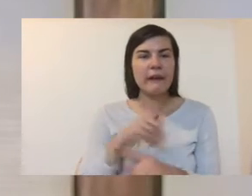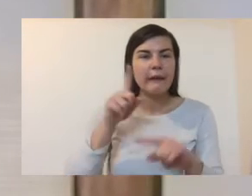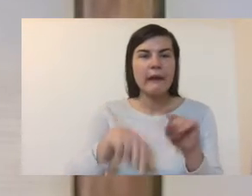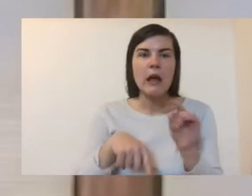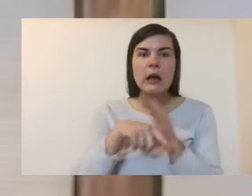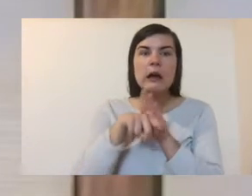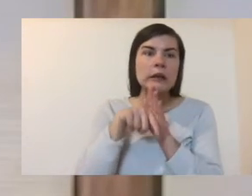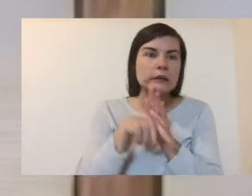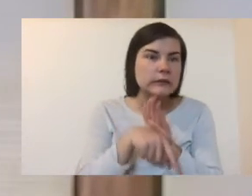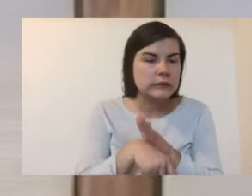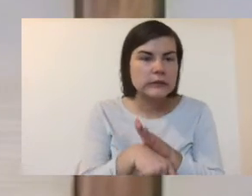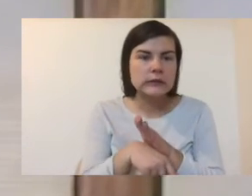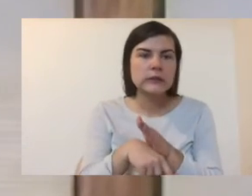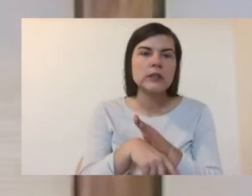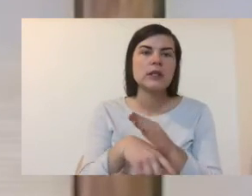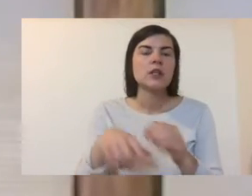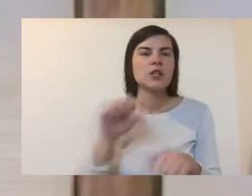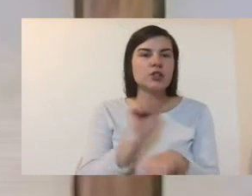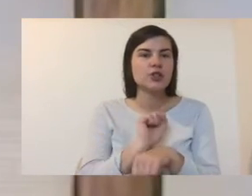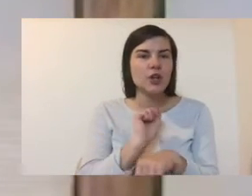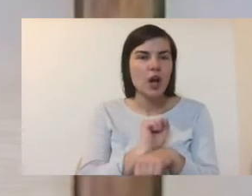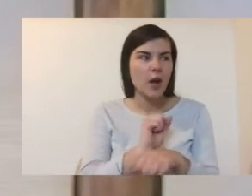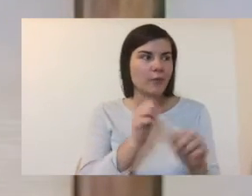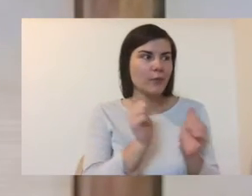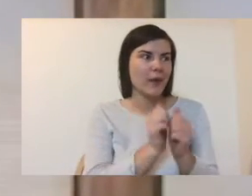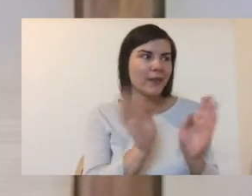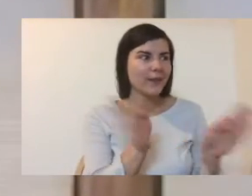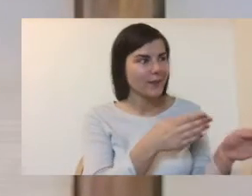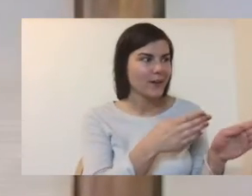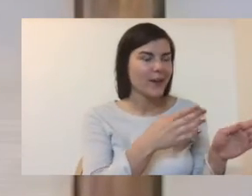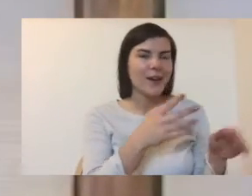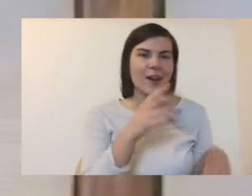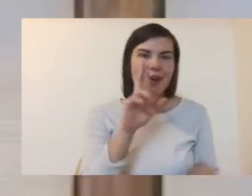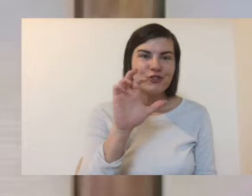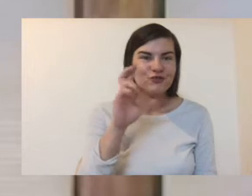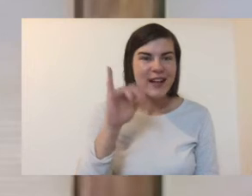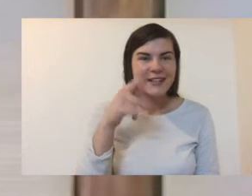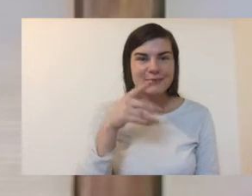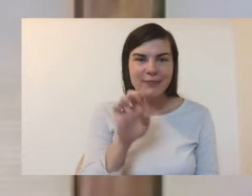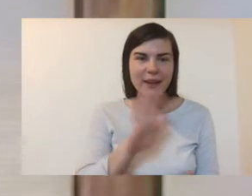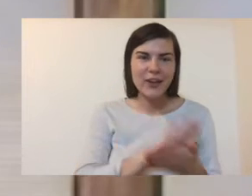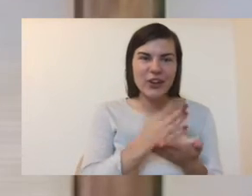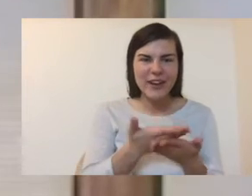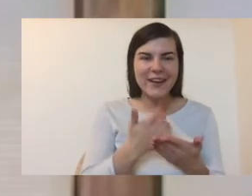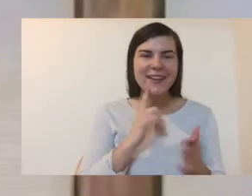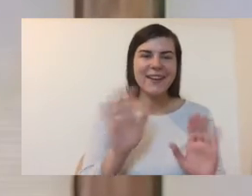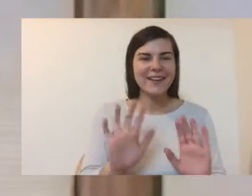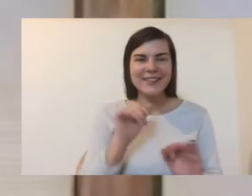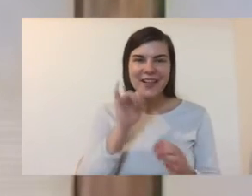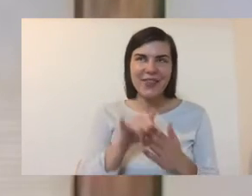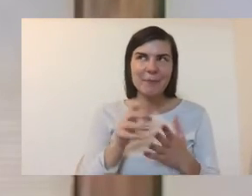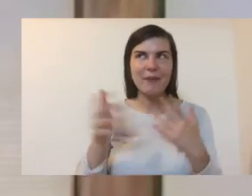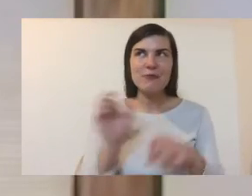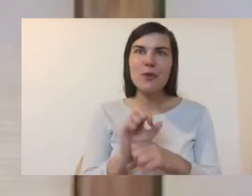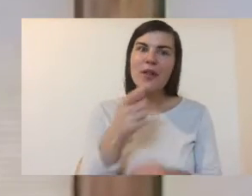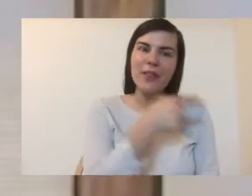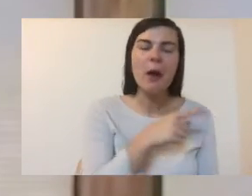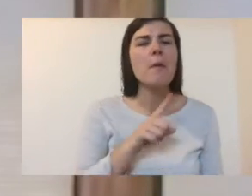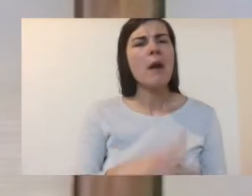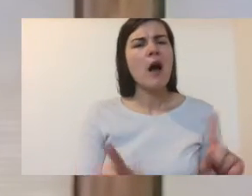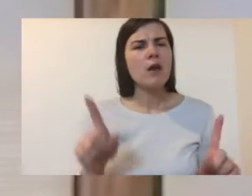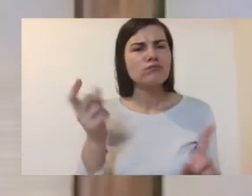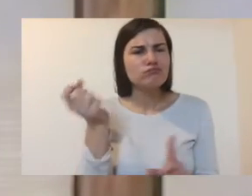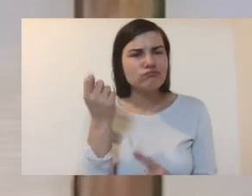you a job in the recipe chat line field. There's probably not that much work there. But I think some of the